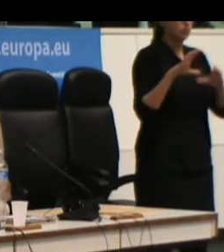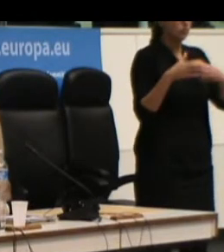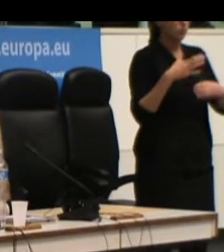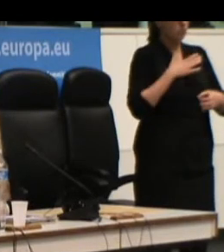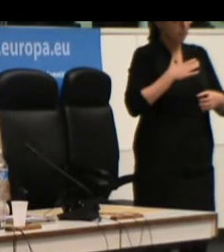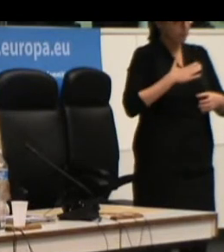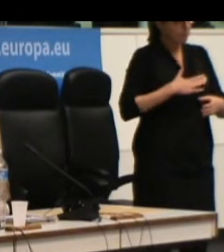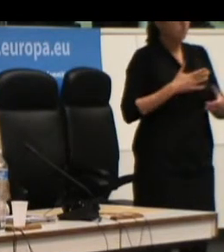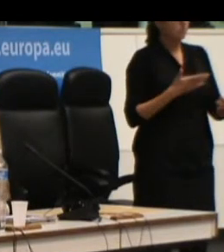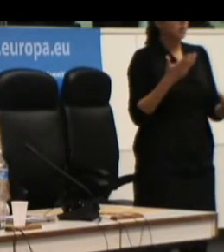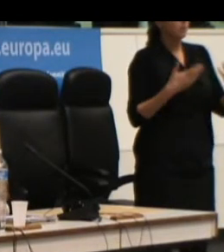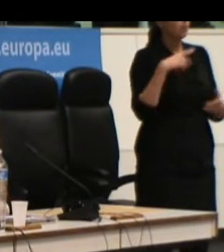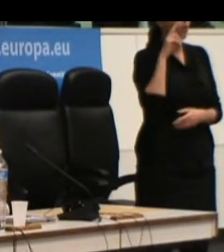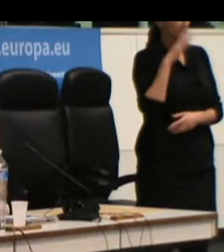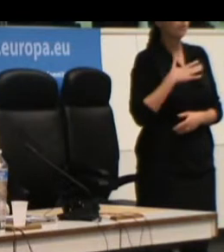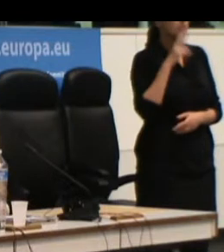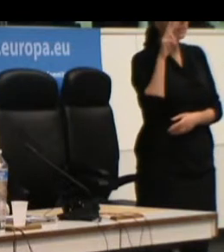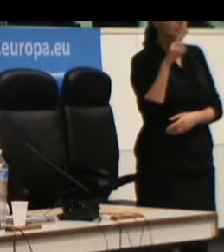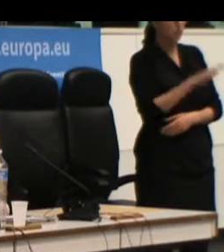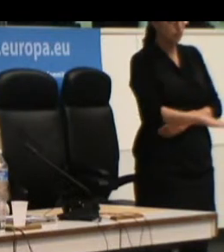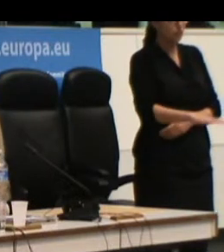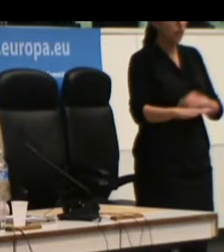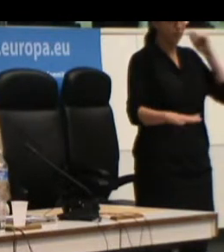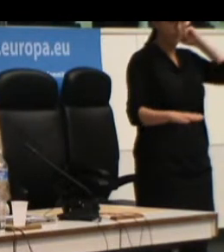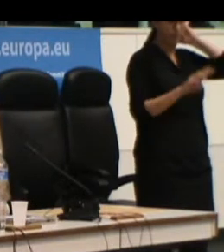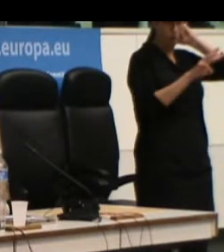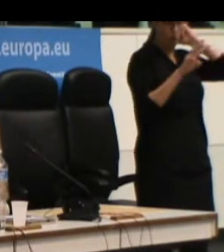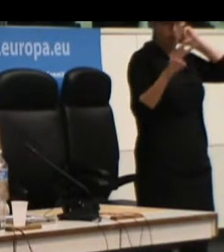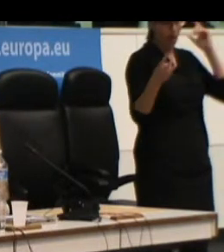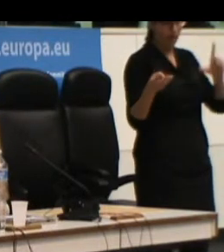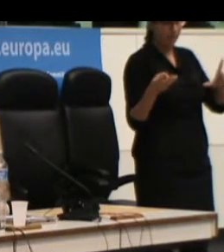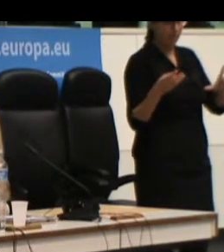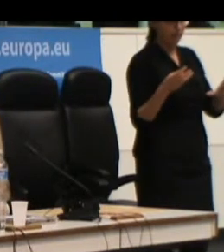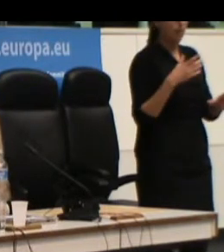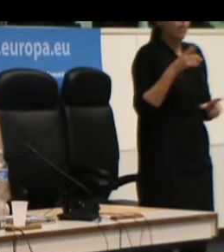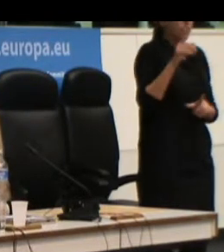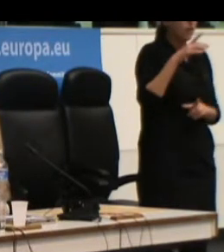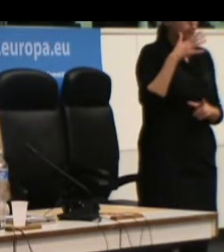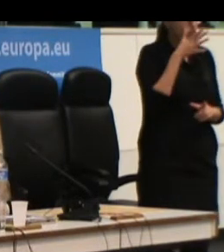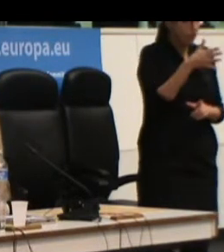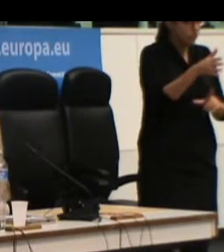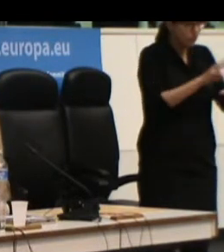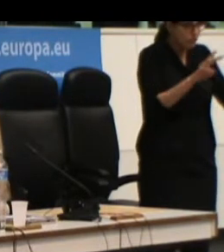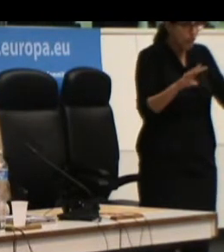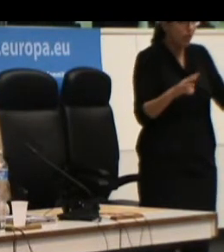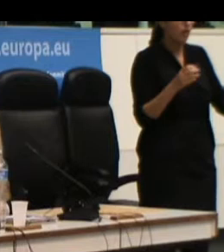see photographs of their grandchildren, something like that, or order shopping that can be delivered to them.